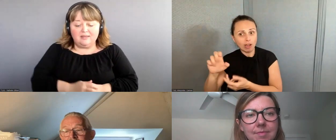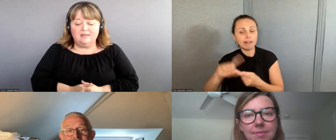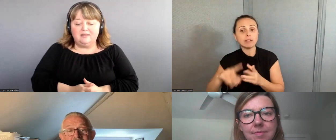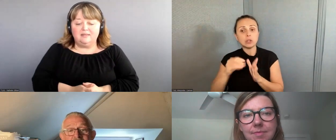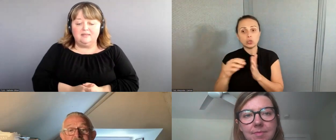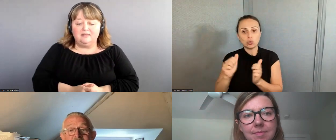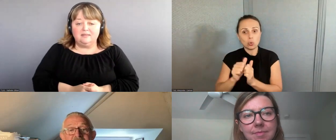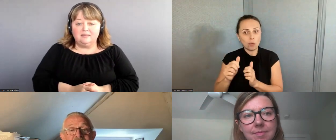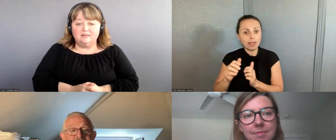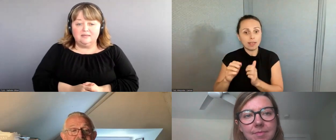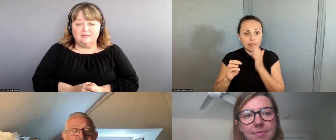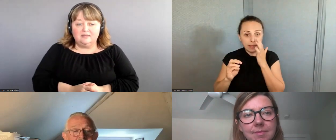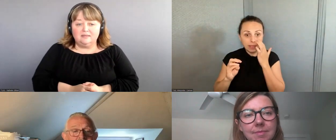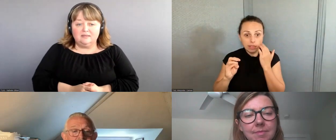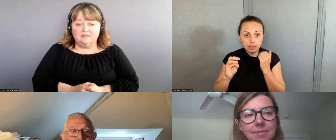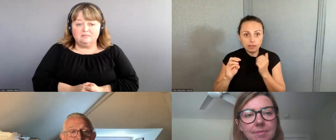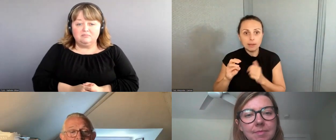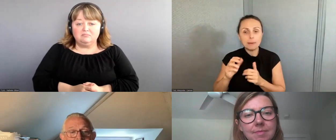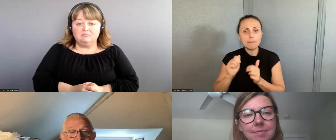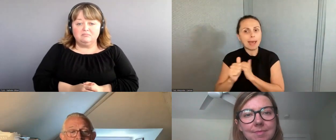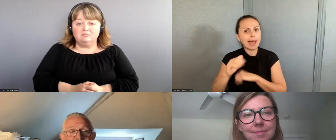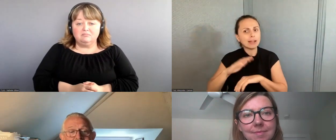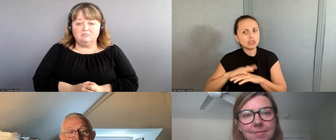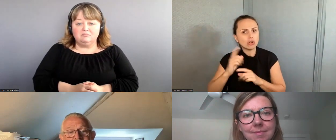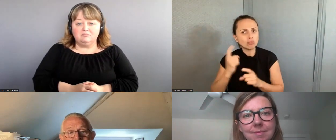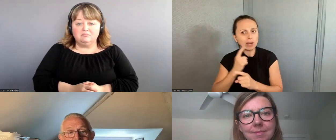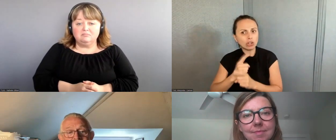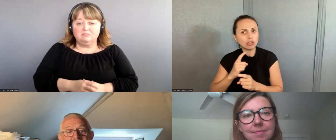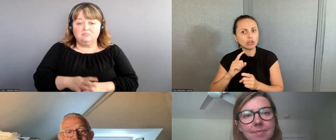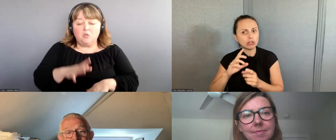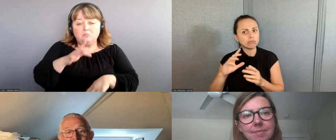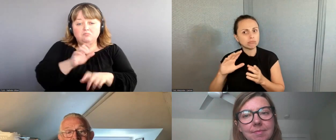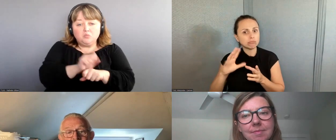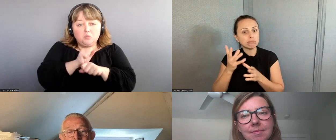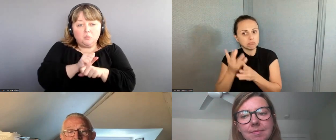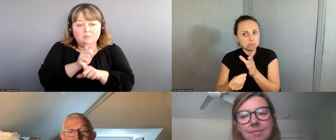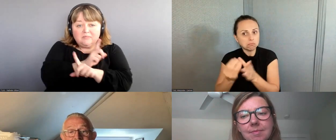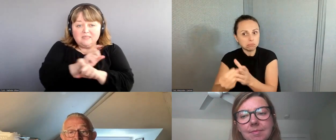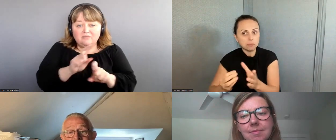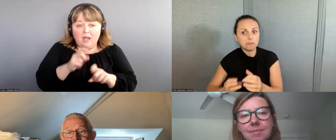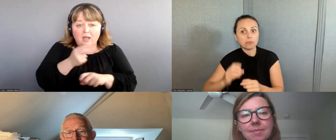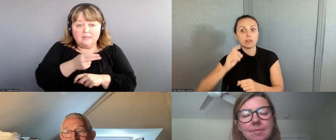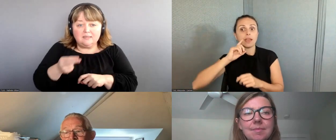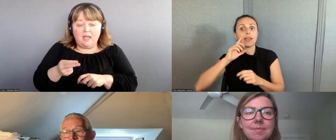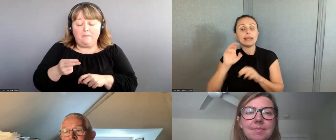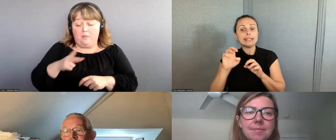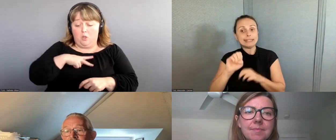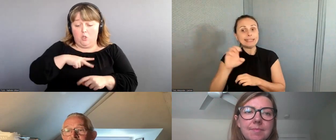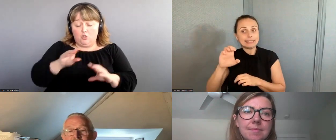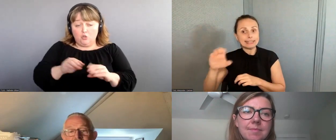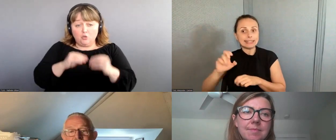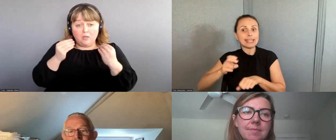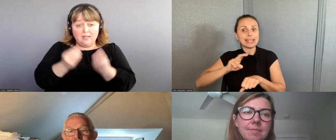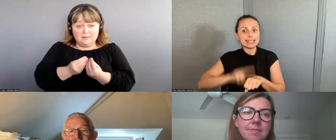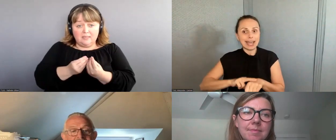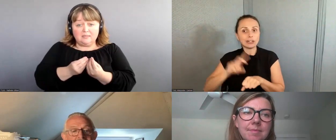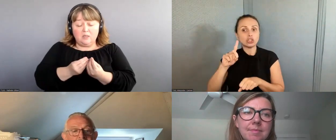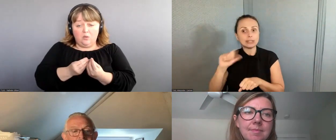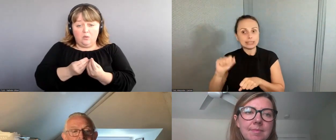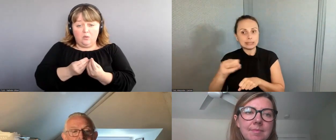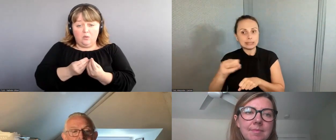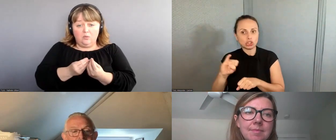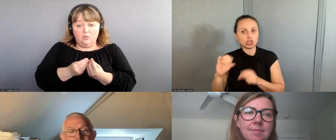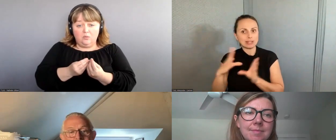would pass on a regular basis. ECC is advocating for a publicly funded national disability insurance